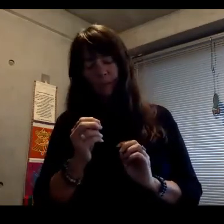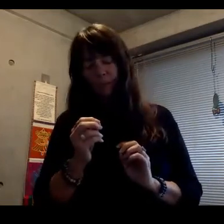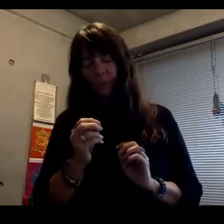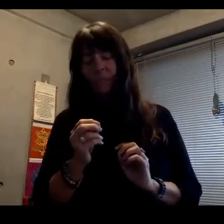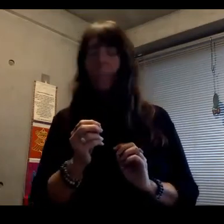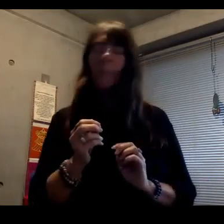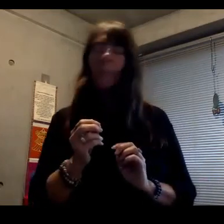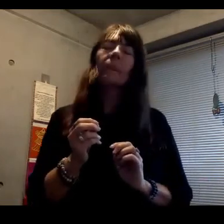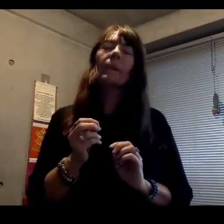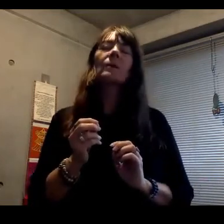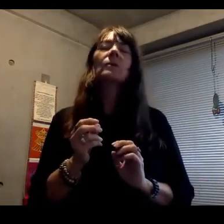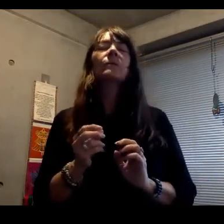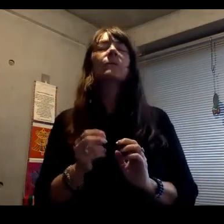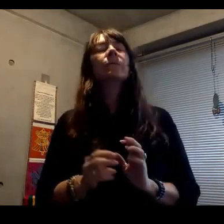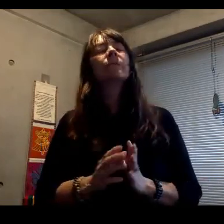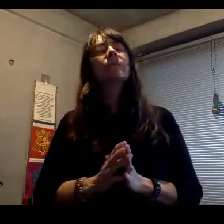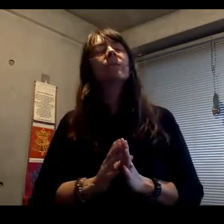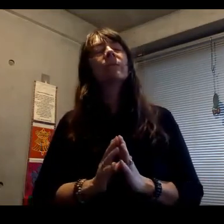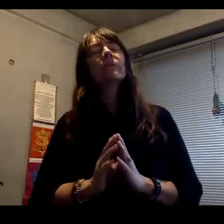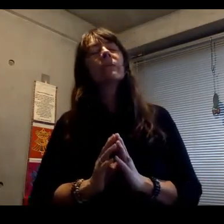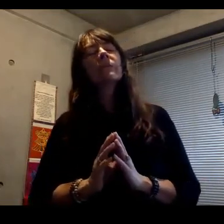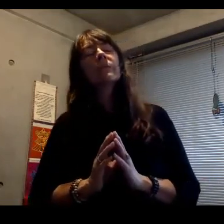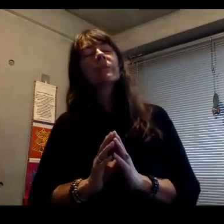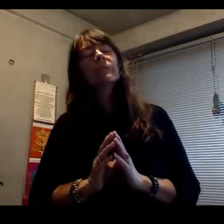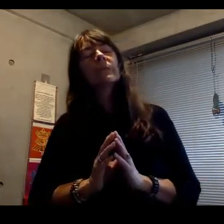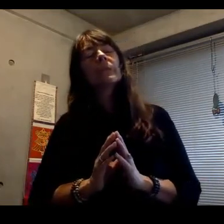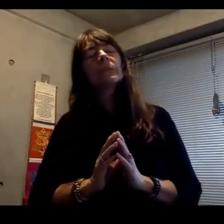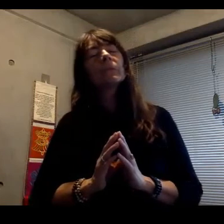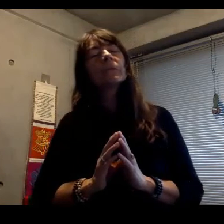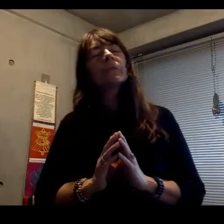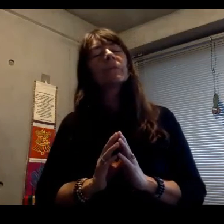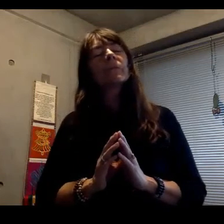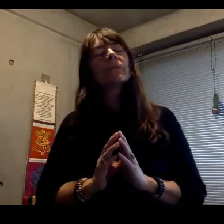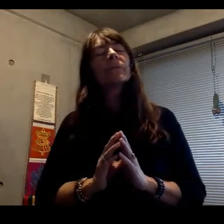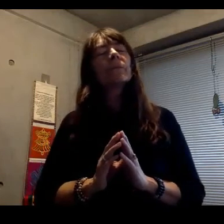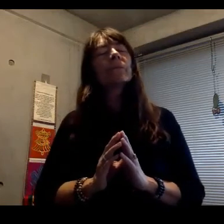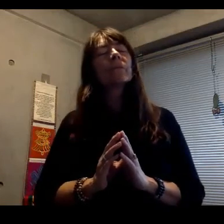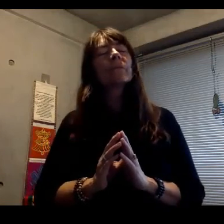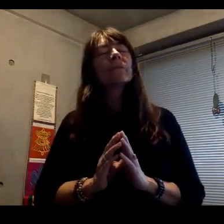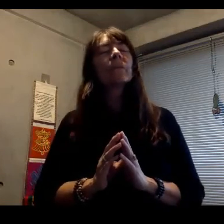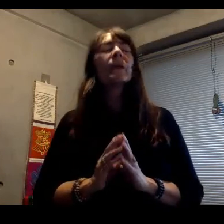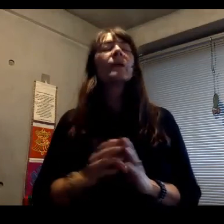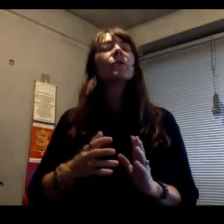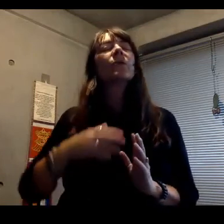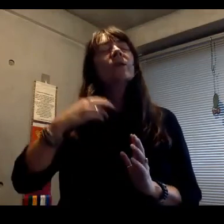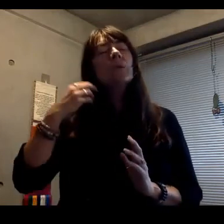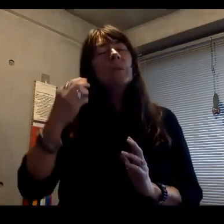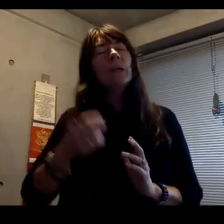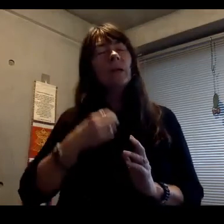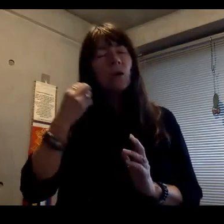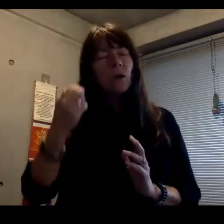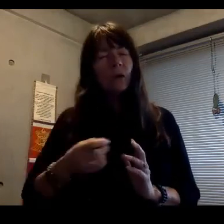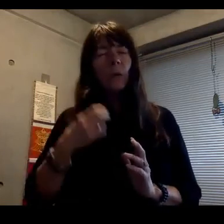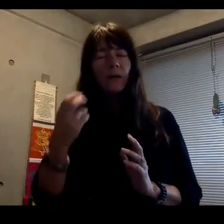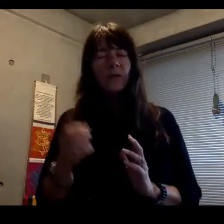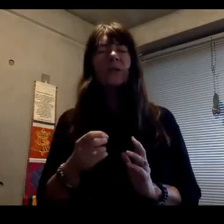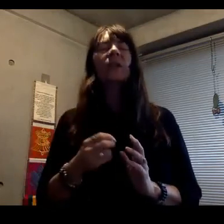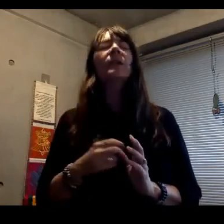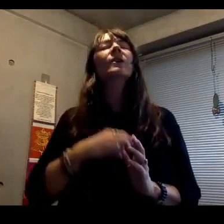planetary body, let's say, but it doesn't rotate the same way as all the other planets do. So why is that? So this would be